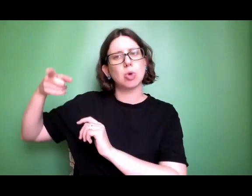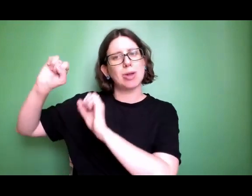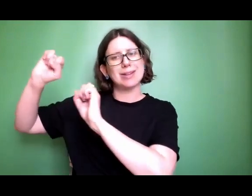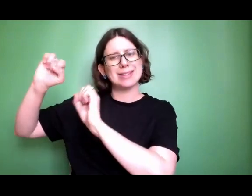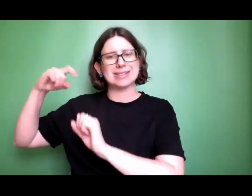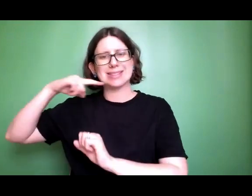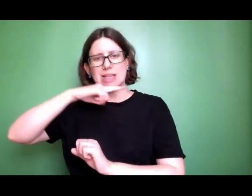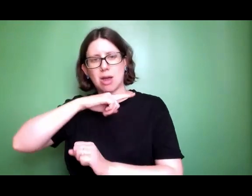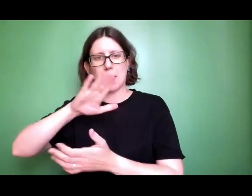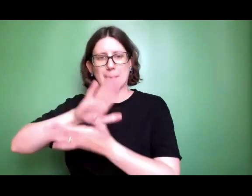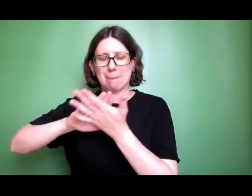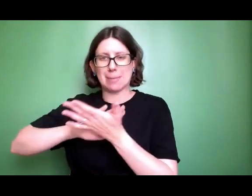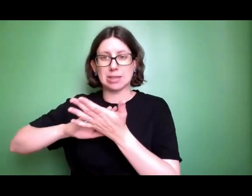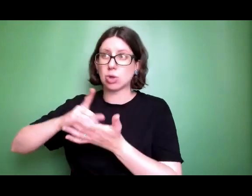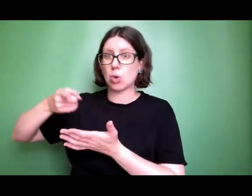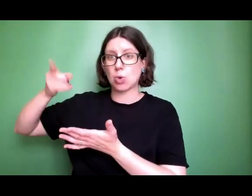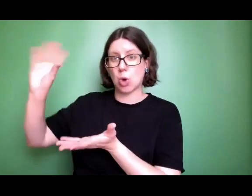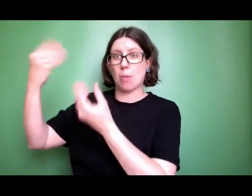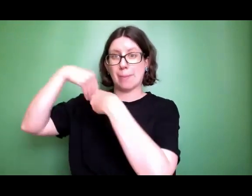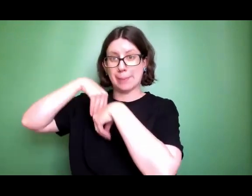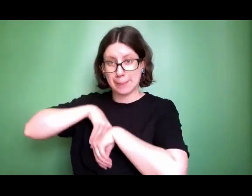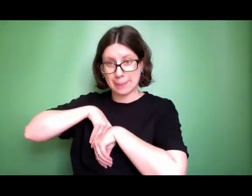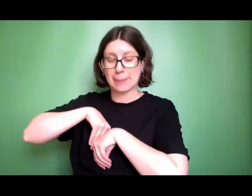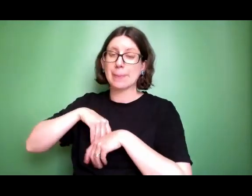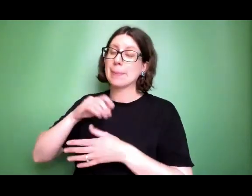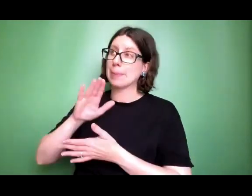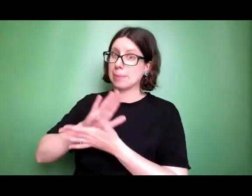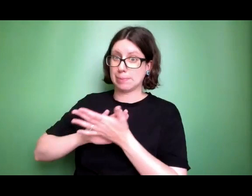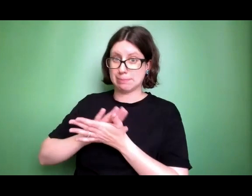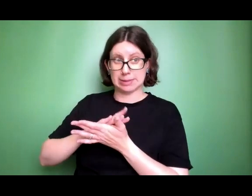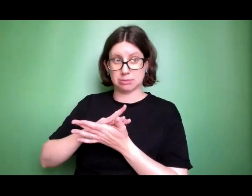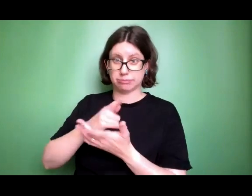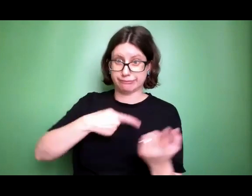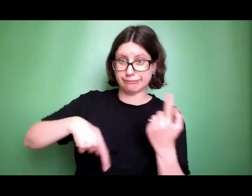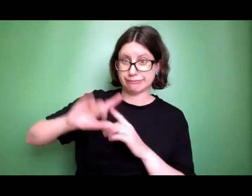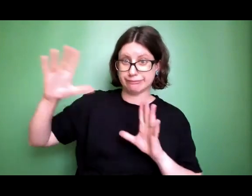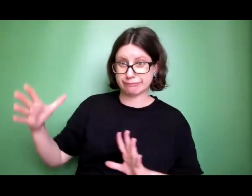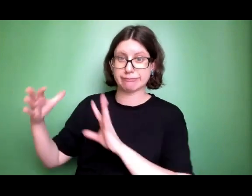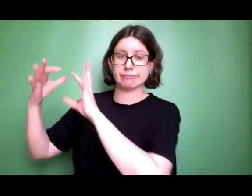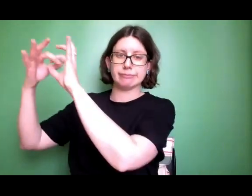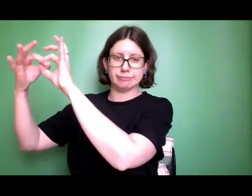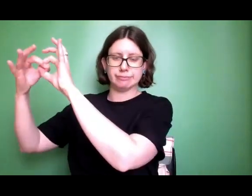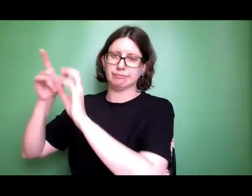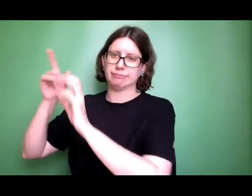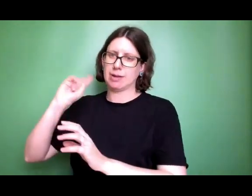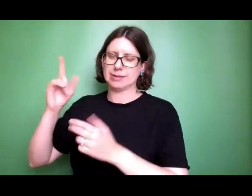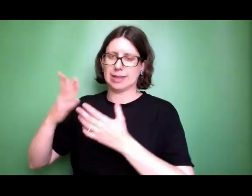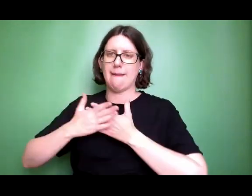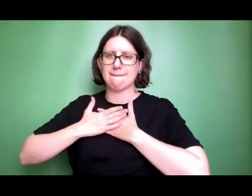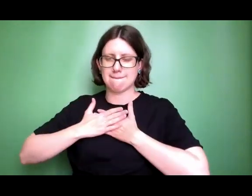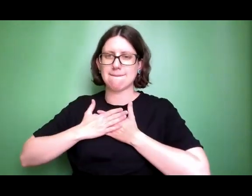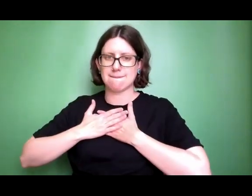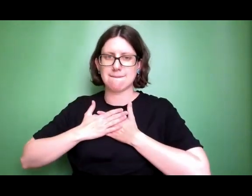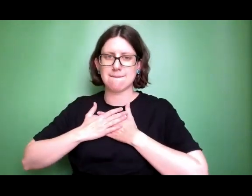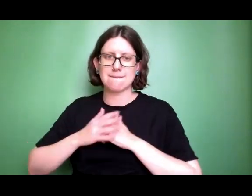us. God is love. Whoever lives in love lives in God and God in them. This is how love is made complete amongst us